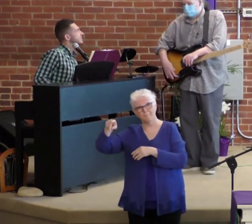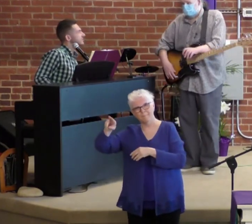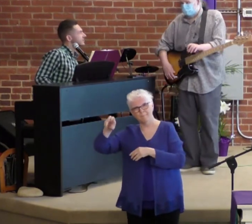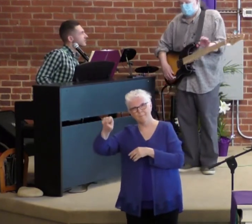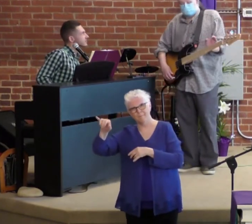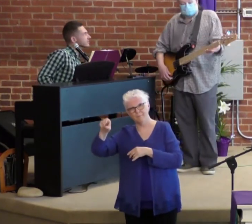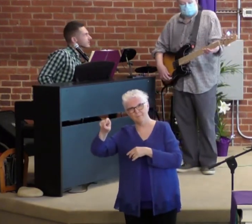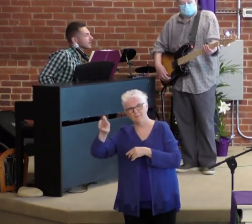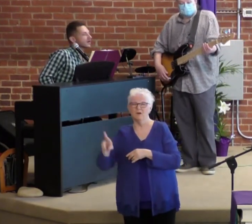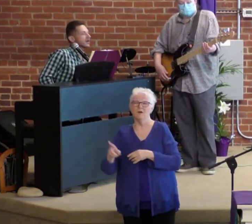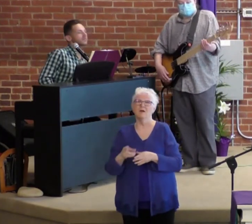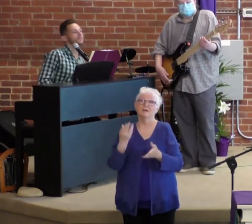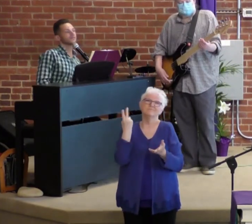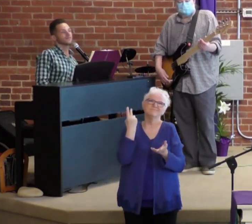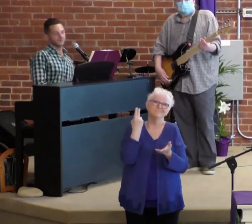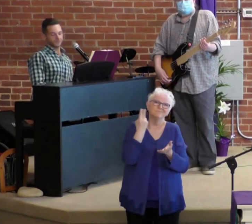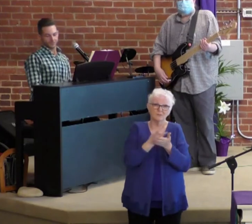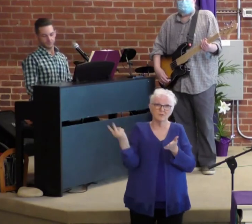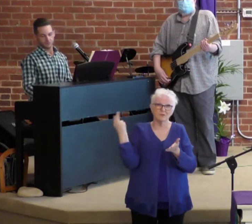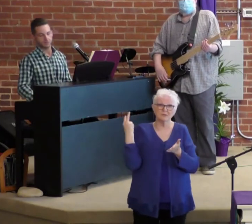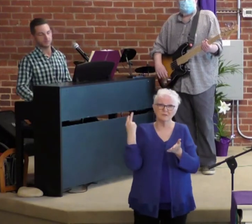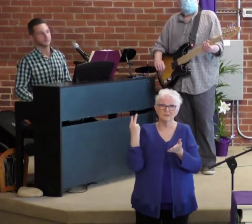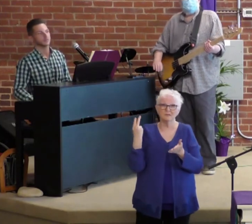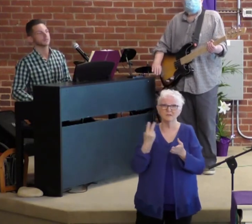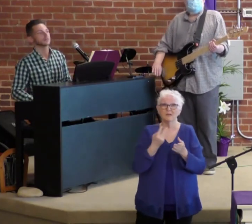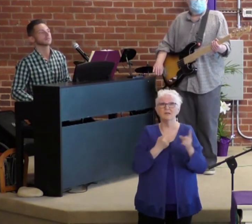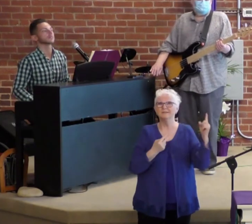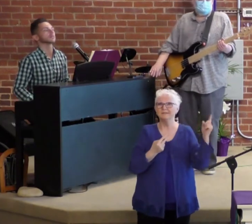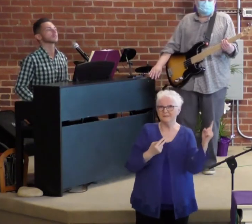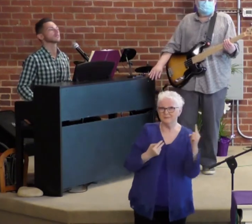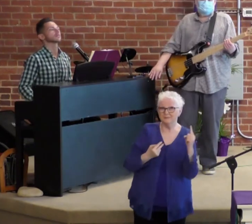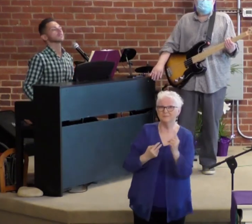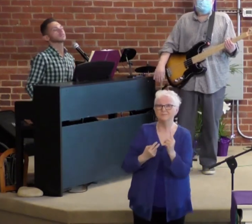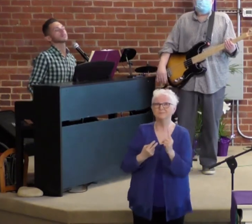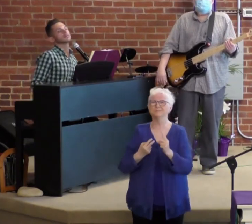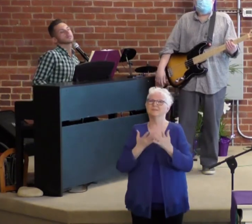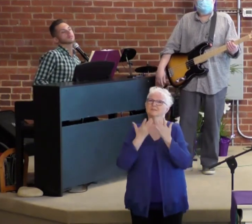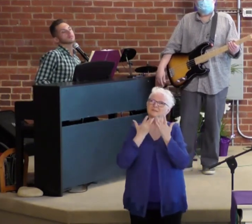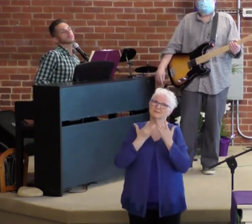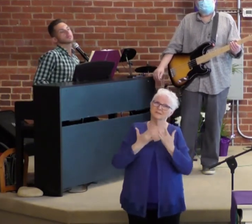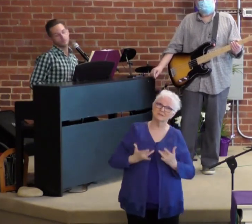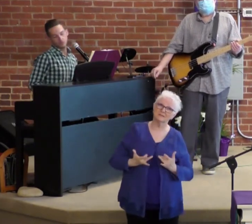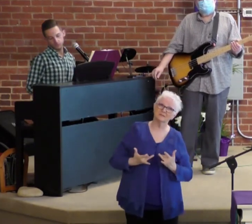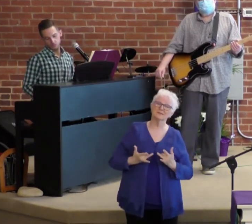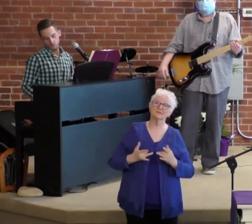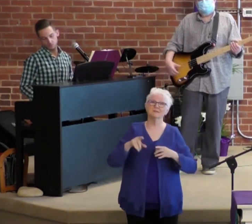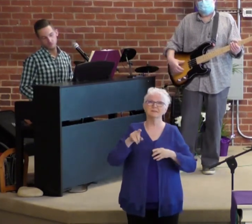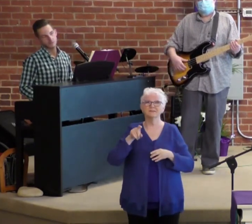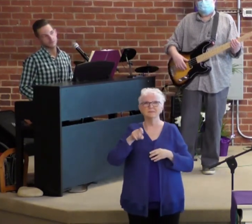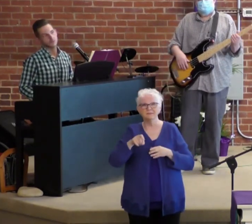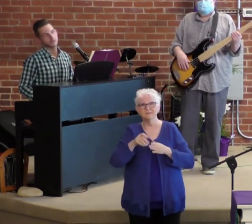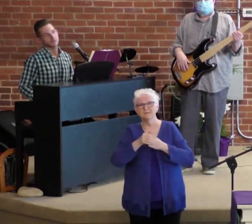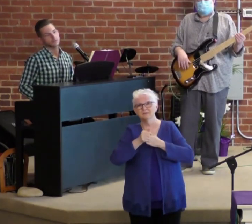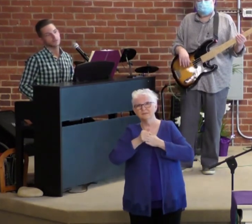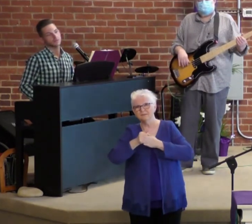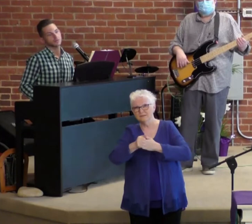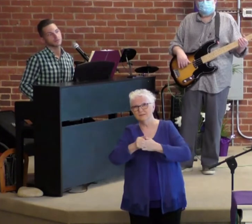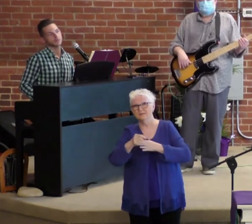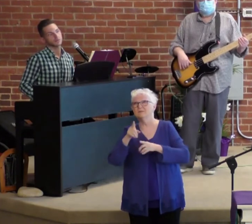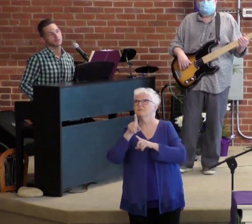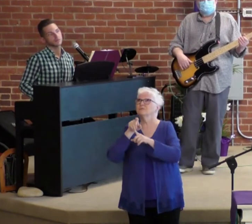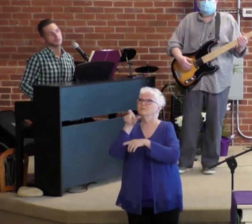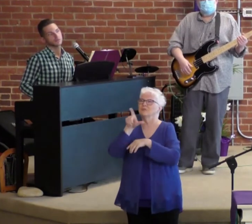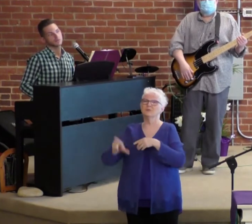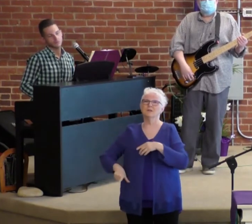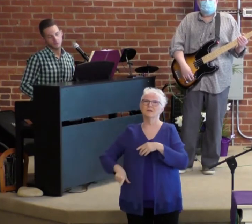were discouraged and needing some guidance from the Lord. And it was told to him outside that he needed